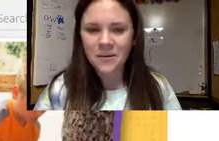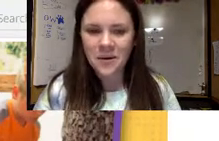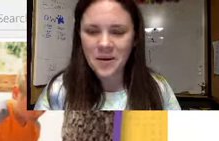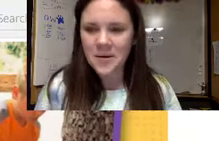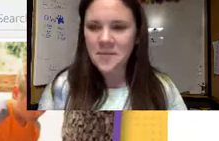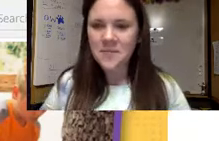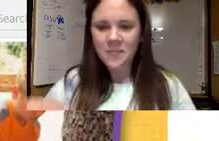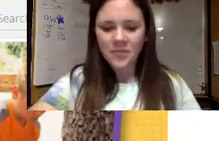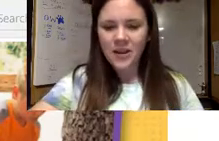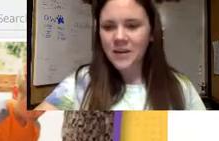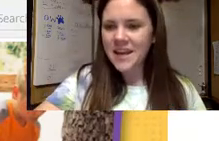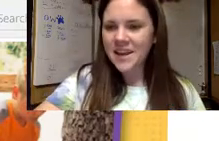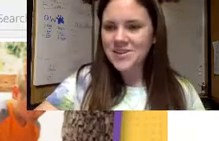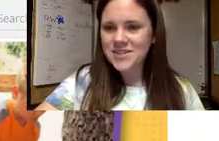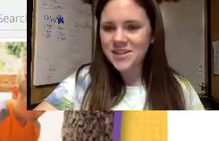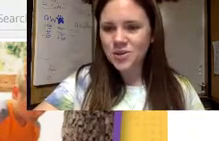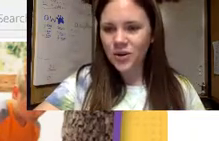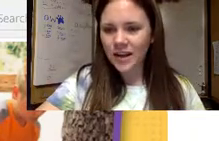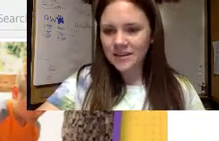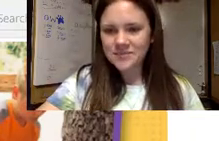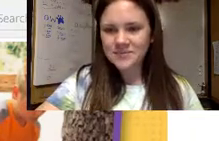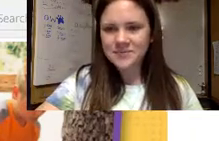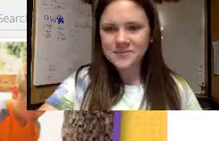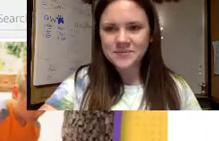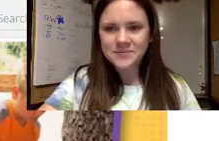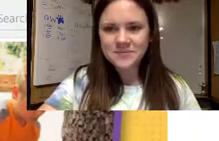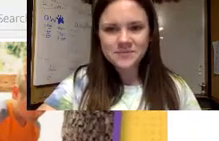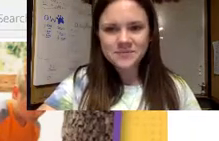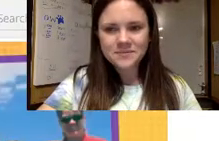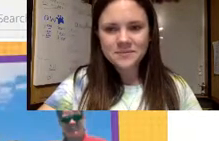Wow. What an interesting story.